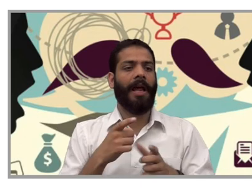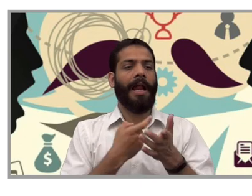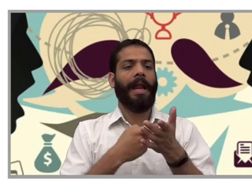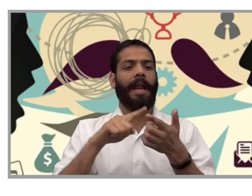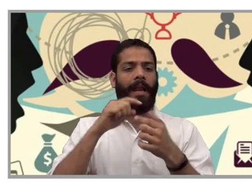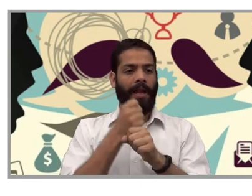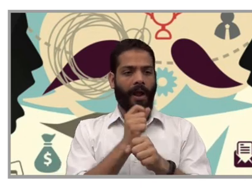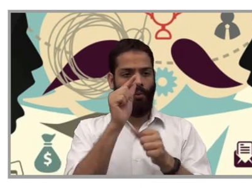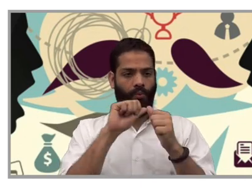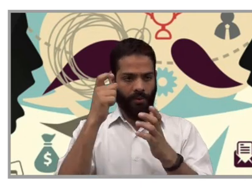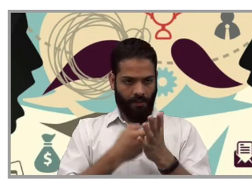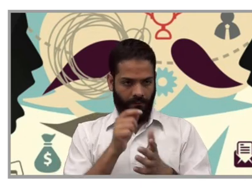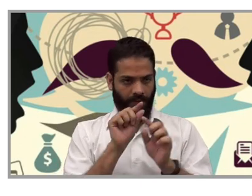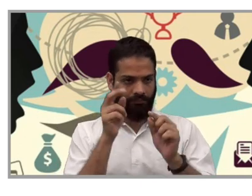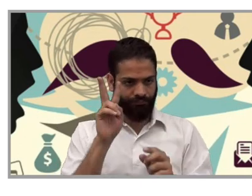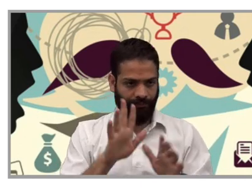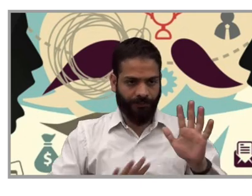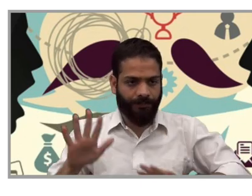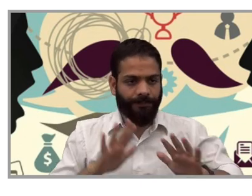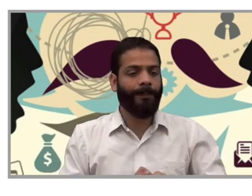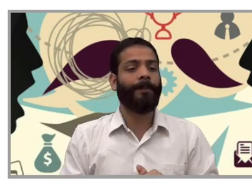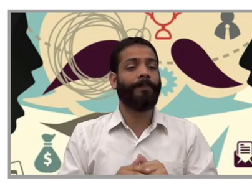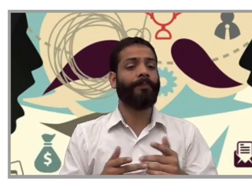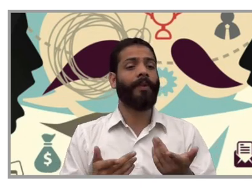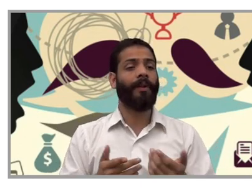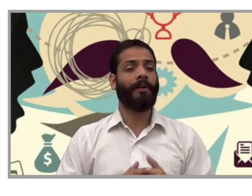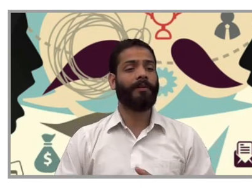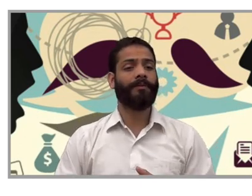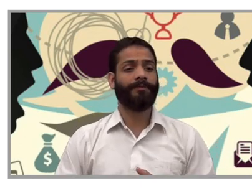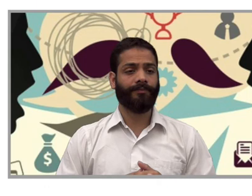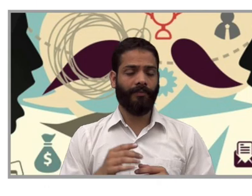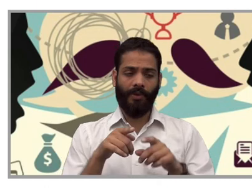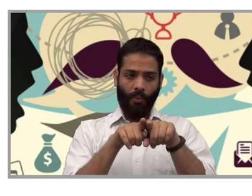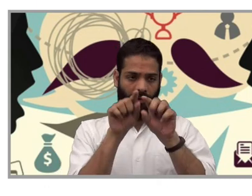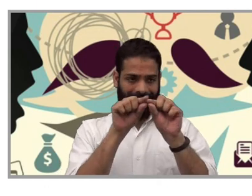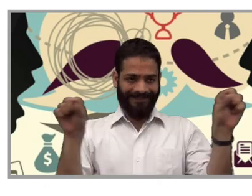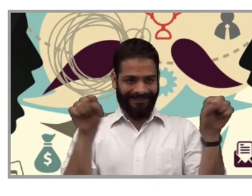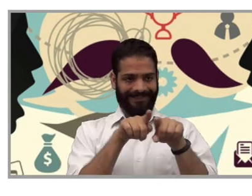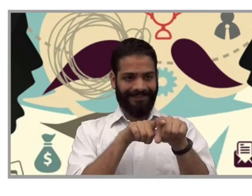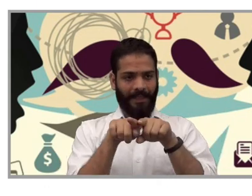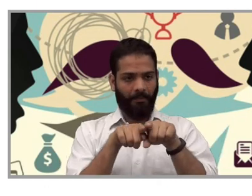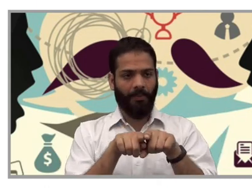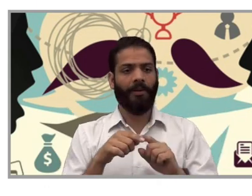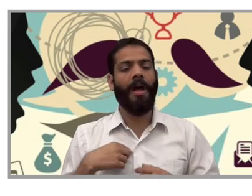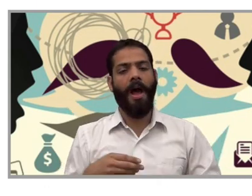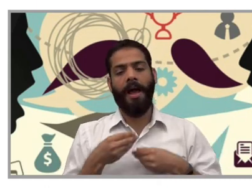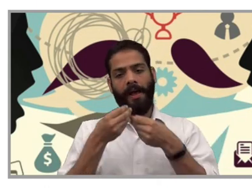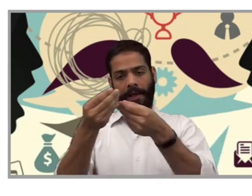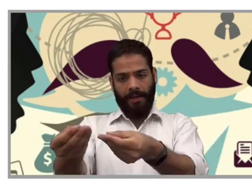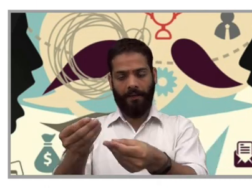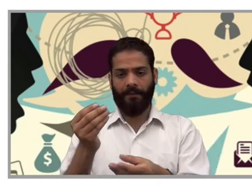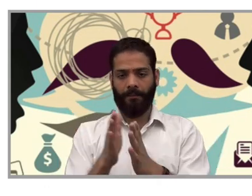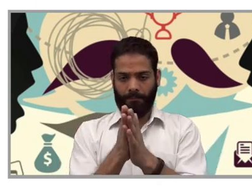For example, I gave a book to Sita. Which will be signed as past